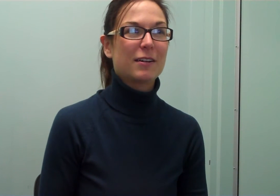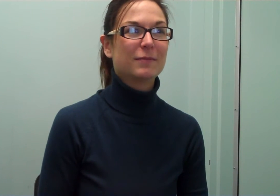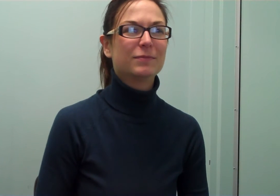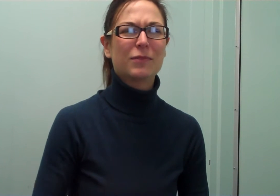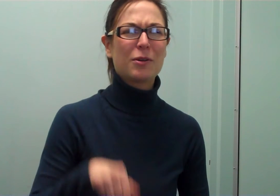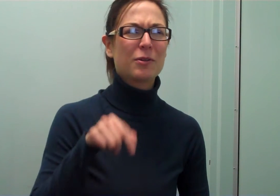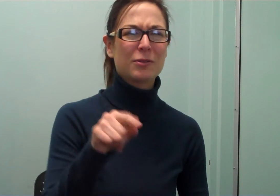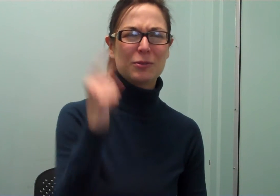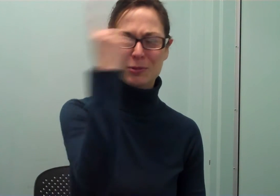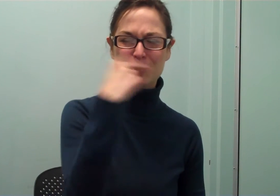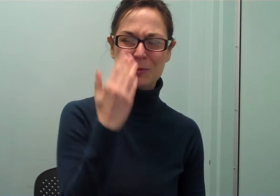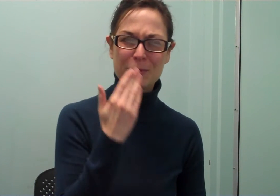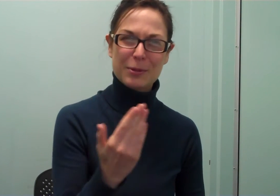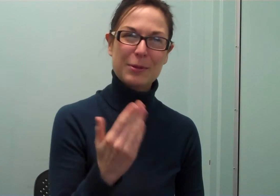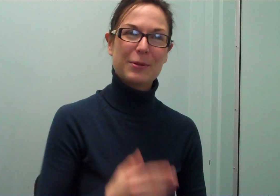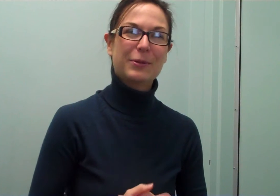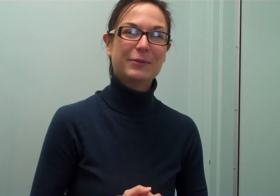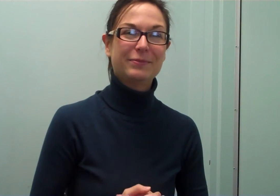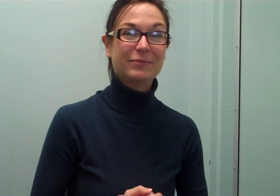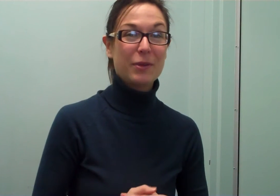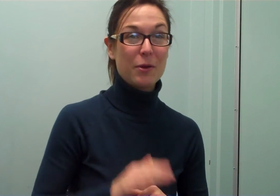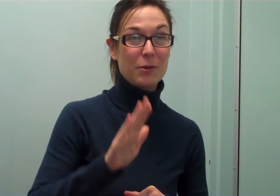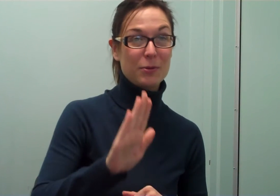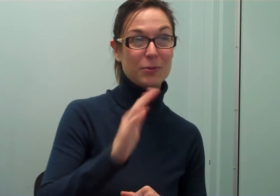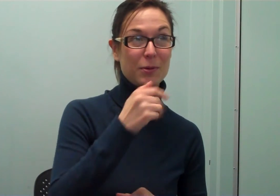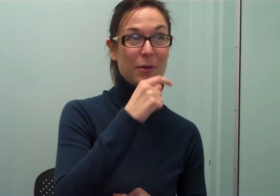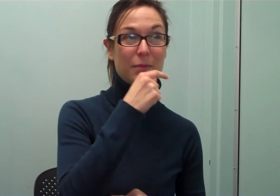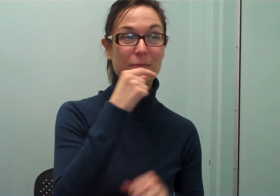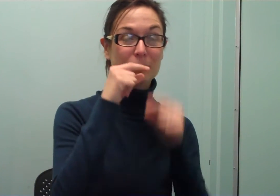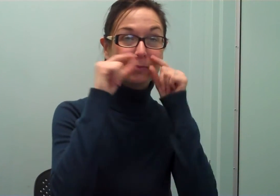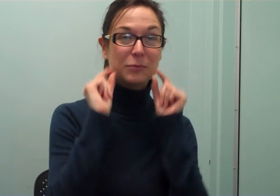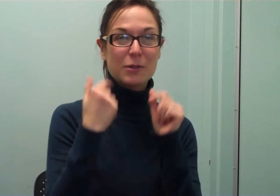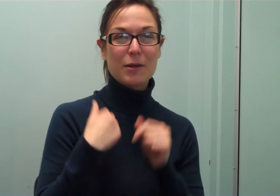hair. And I like your mustache, too, so I would never wax that.